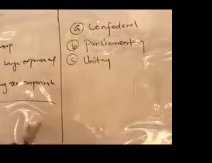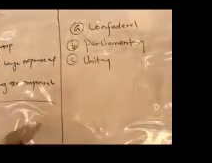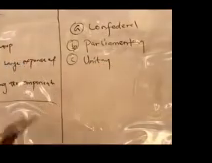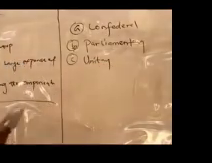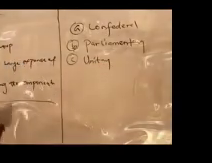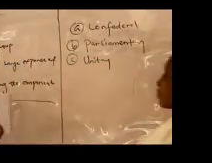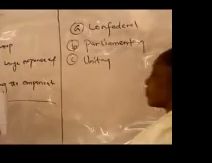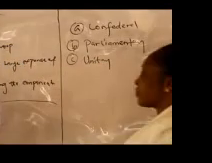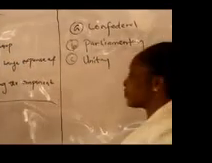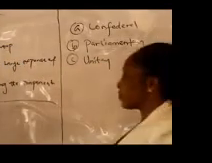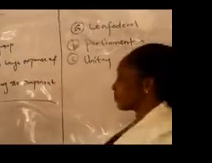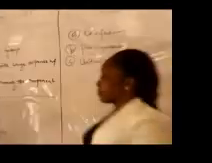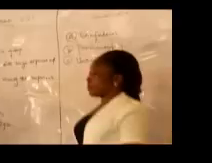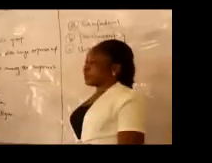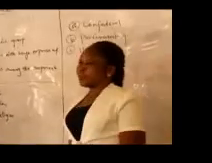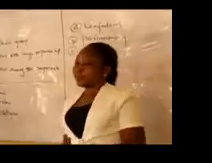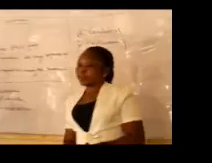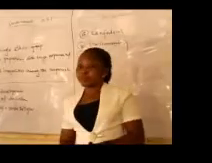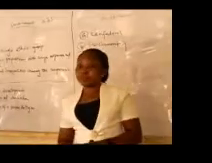Okay.